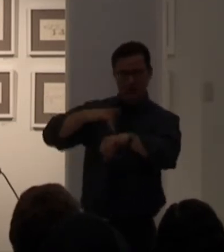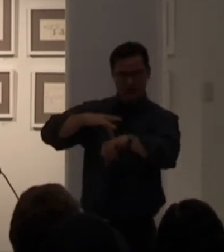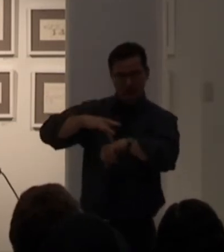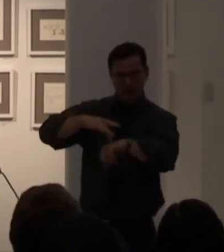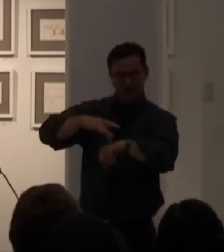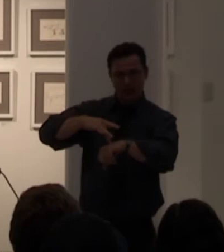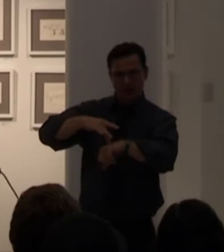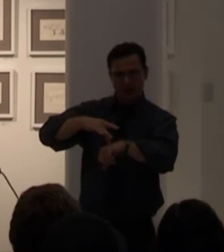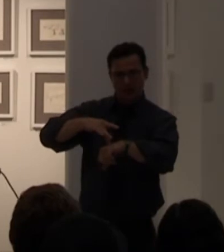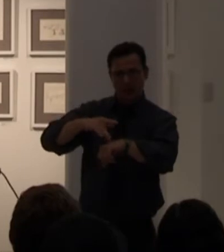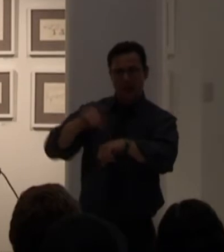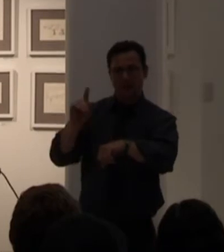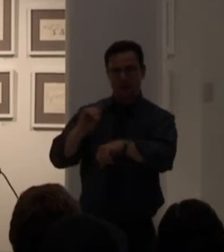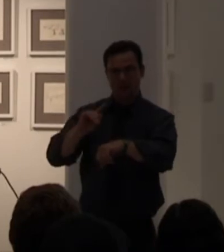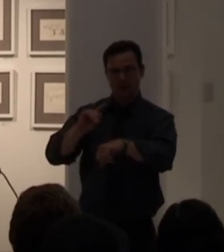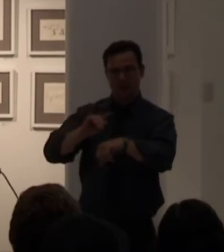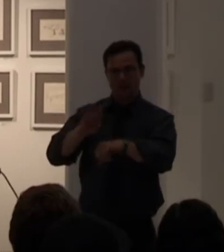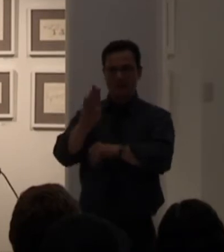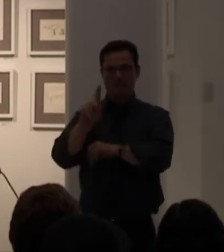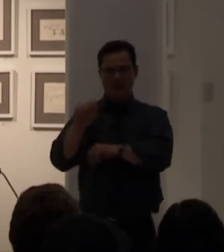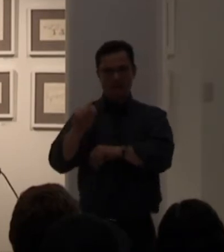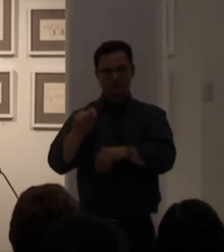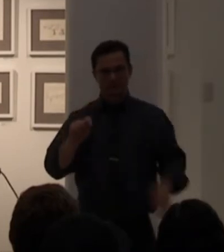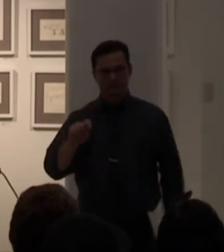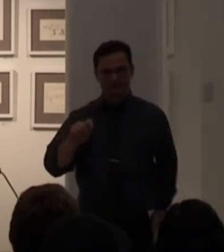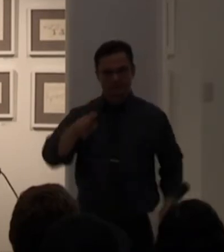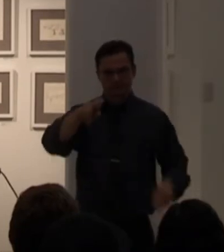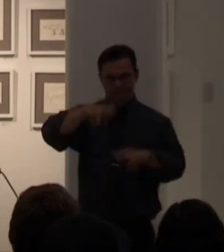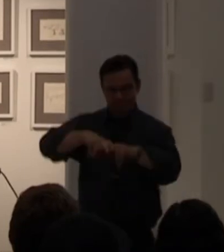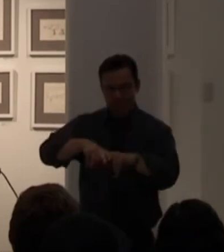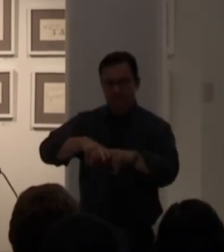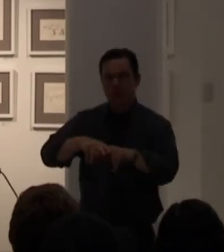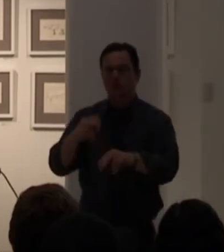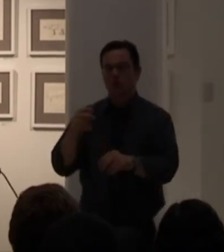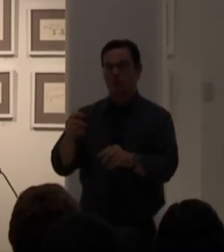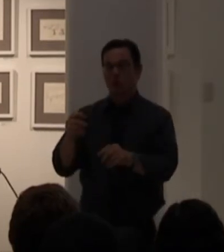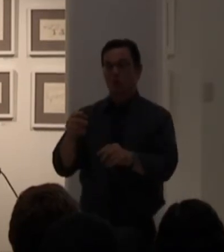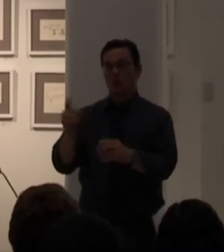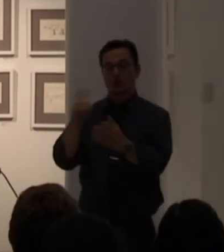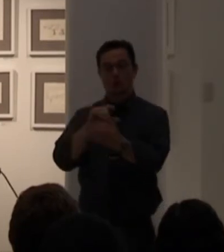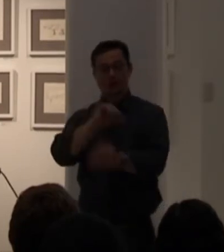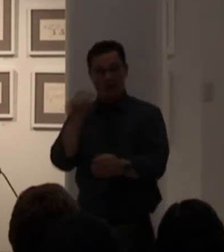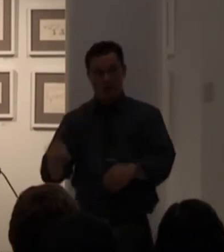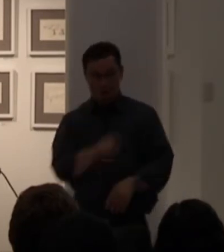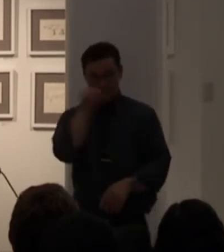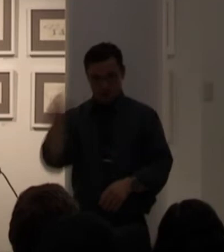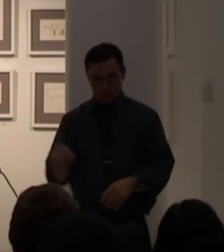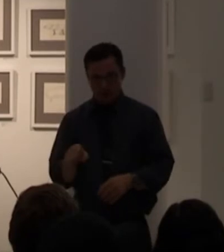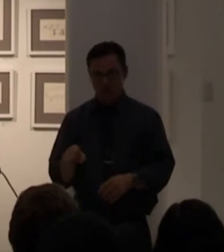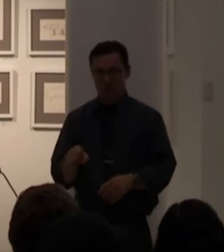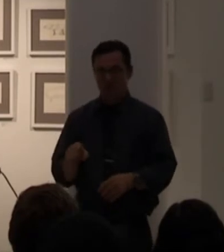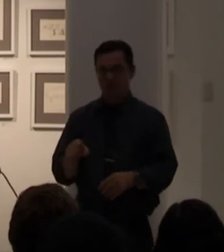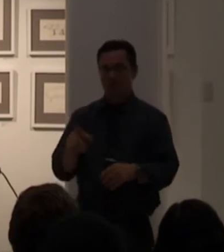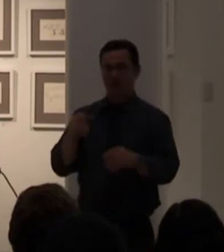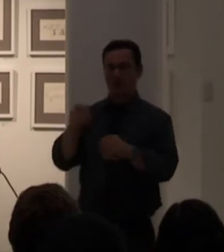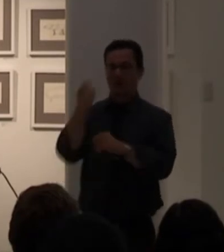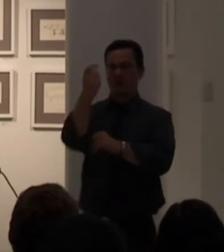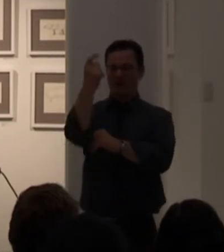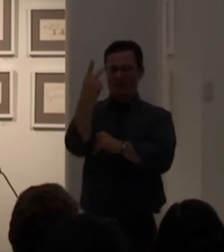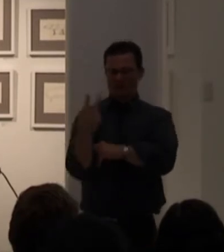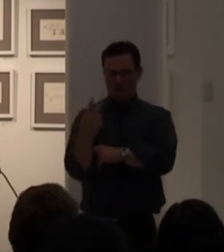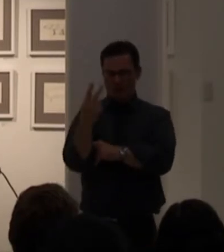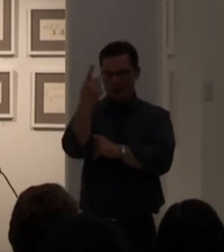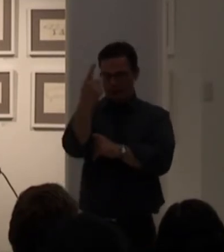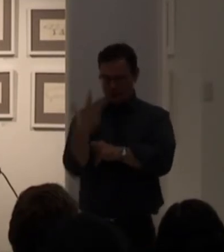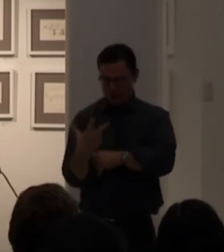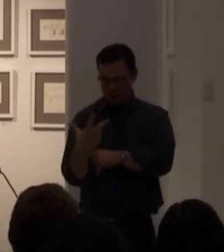ball is where the stick figure's butt was. So I drew another circle, and I cut off 1/3, moved